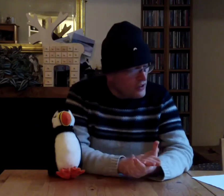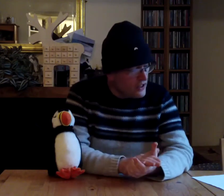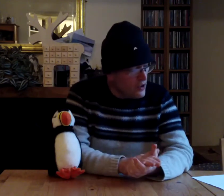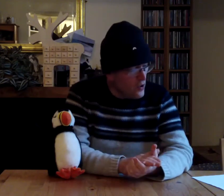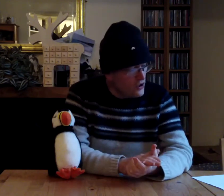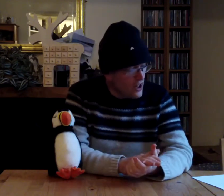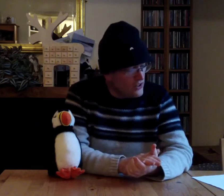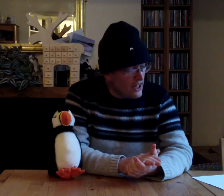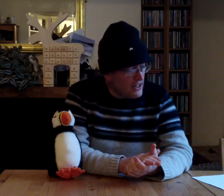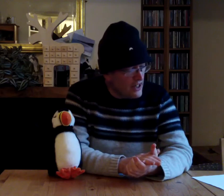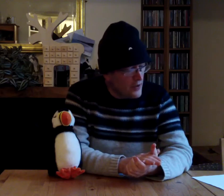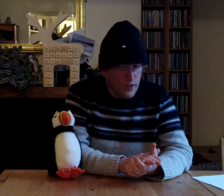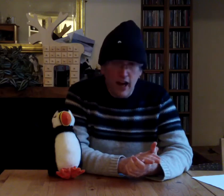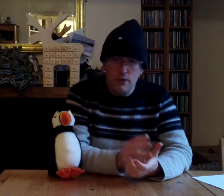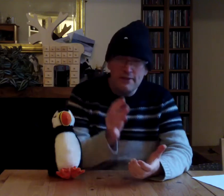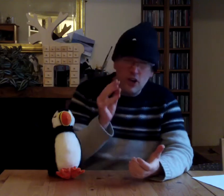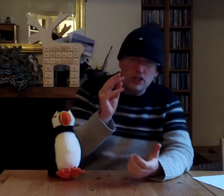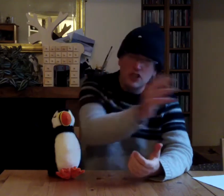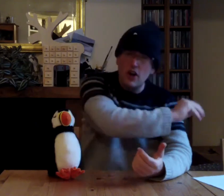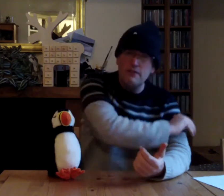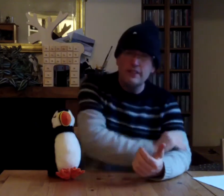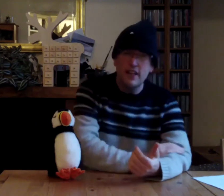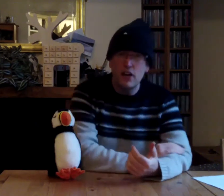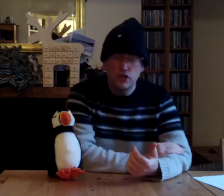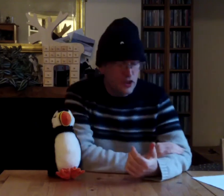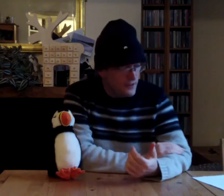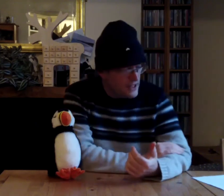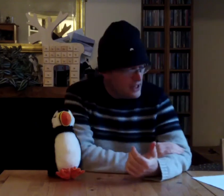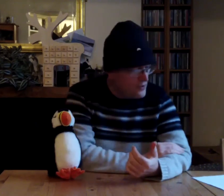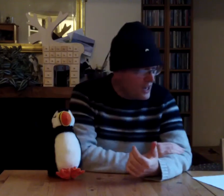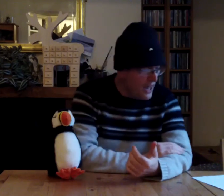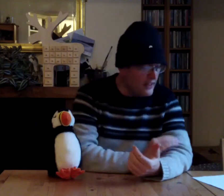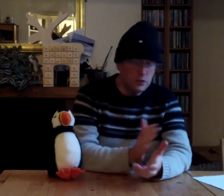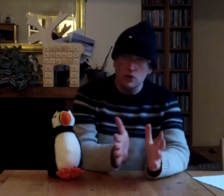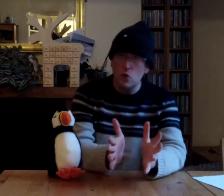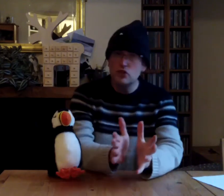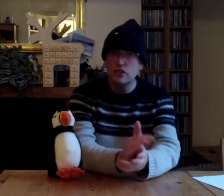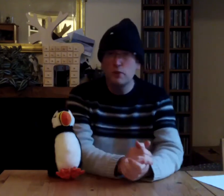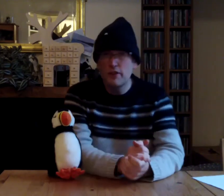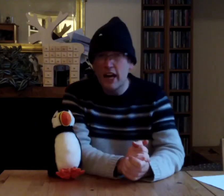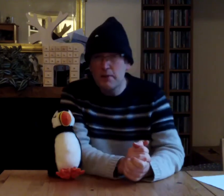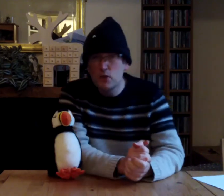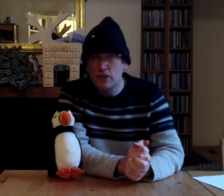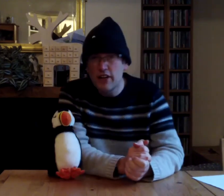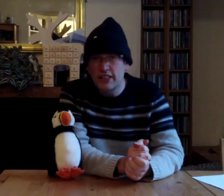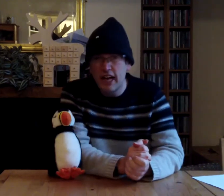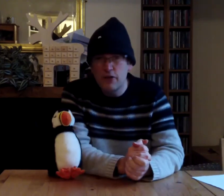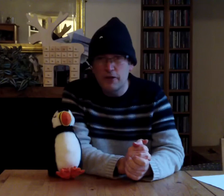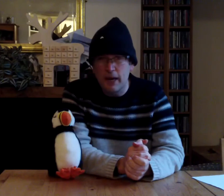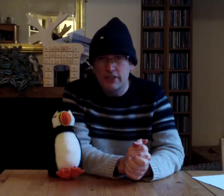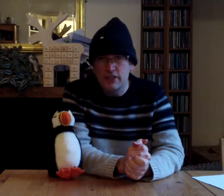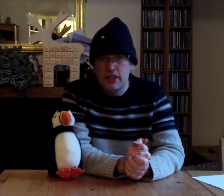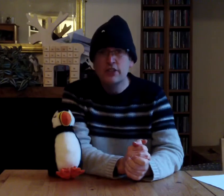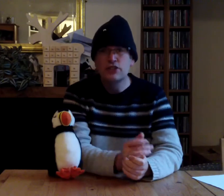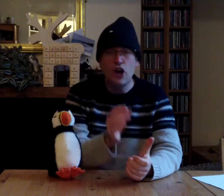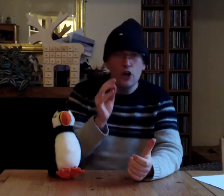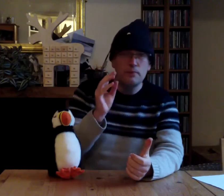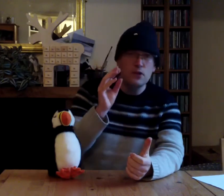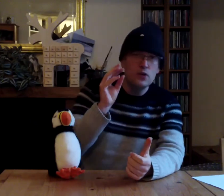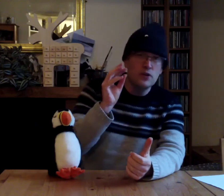to also tell you that we've got a signed video just for you, and this was all to do with animals and the alphabet. So I hope you'll like